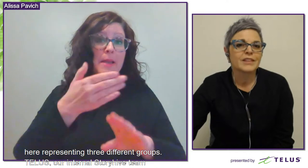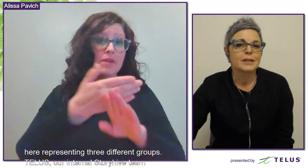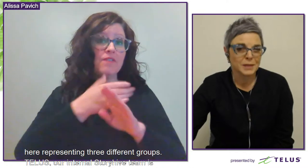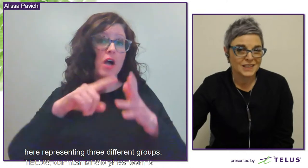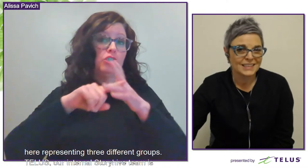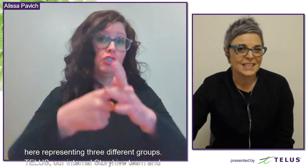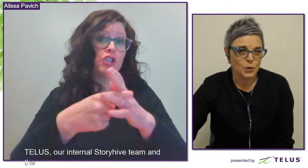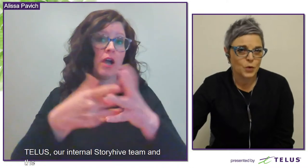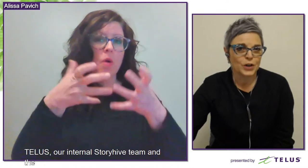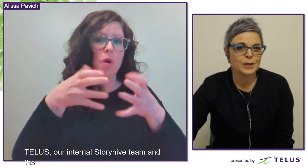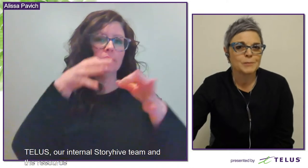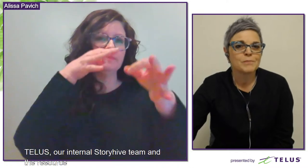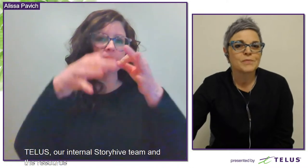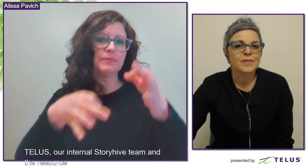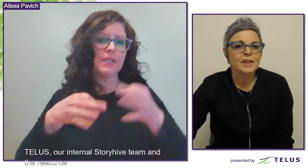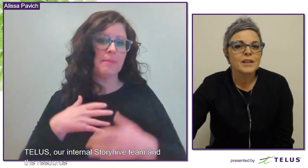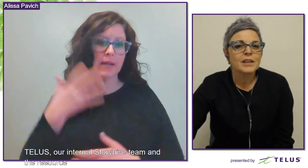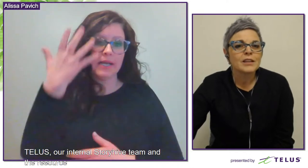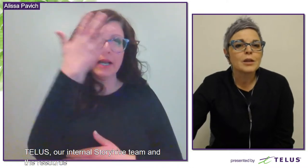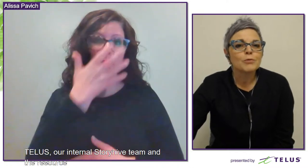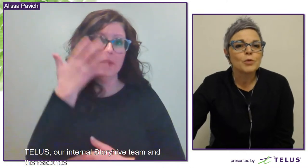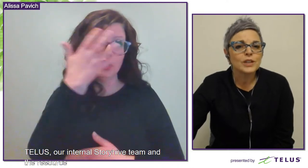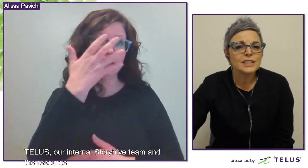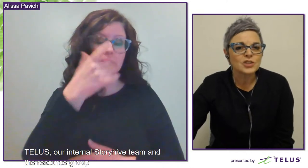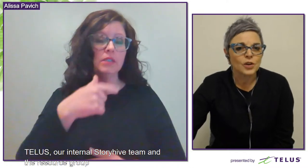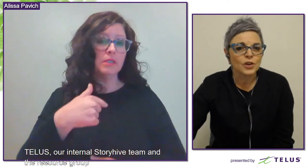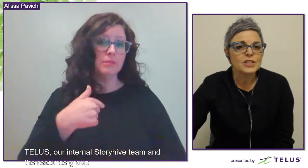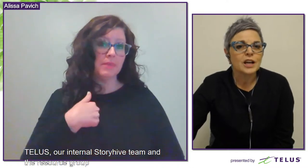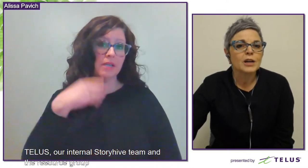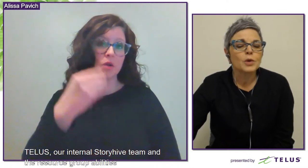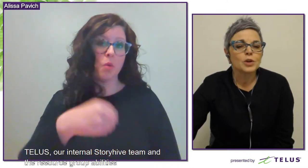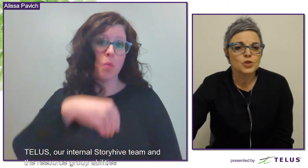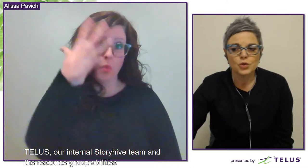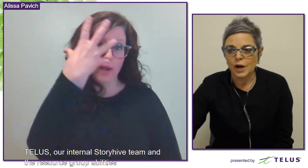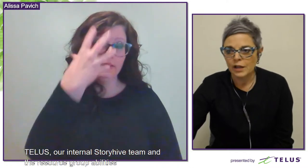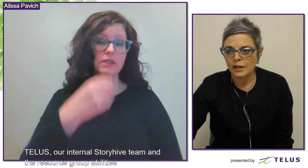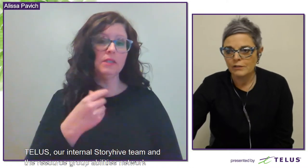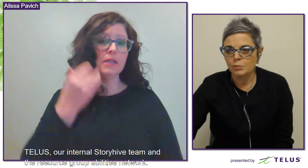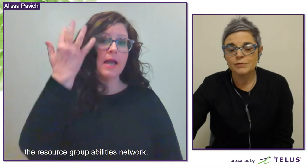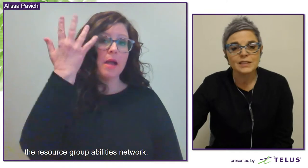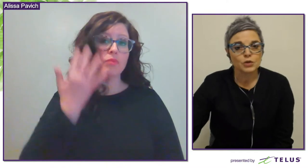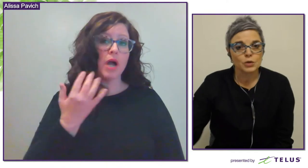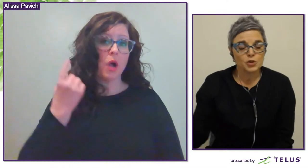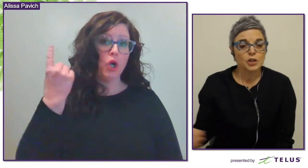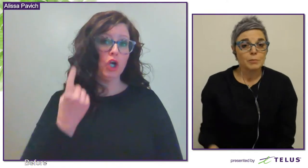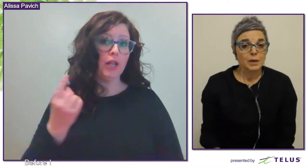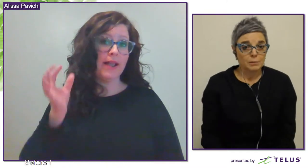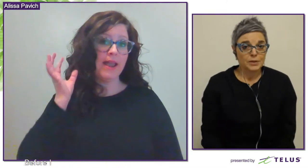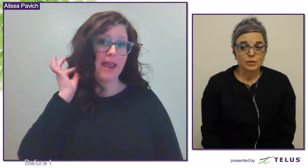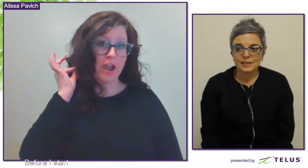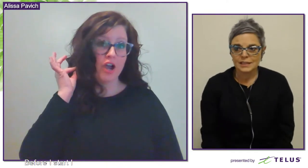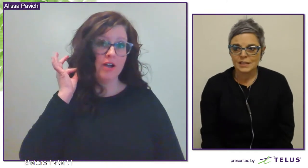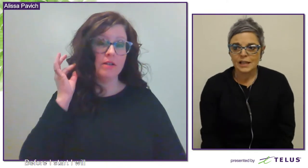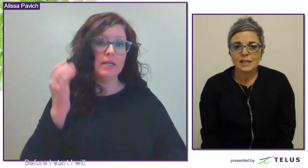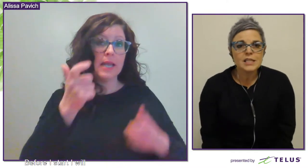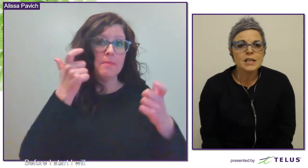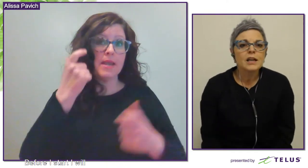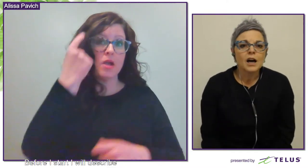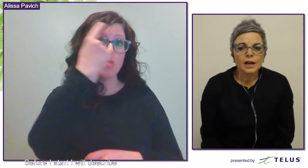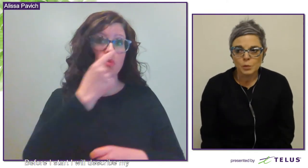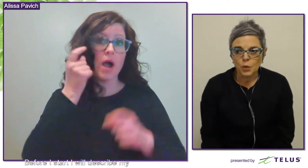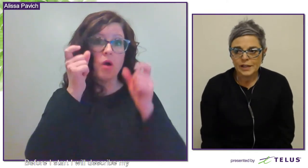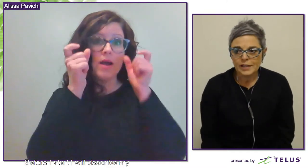group, the Abilities Network. Now, before I start, I want to give a brief description of my appearance